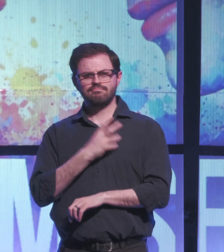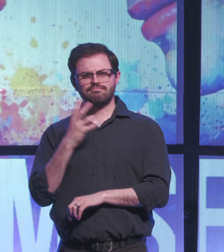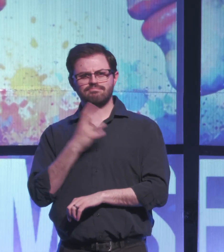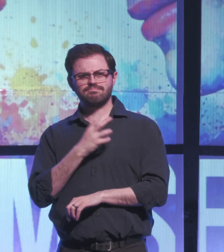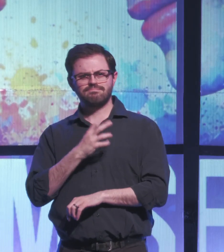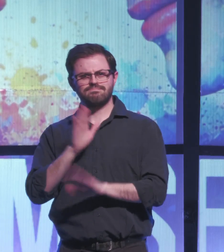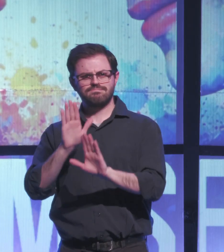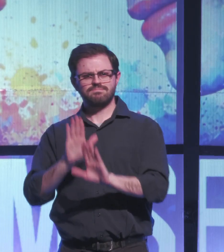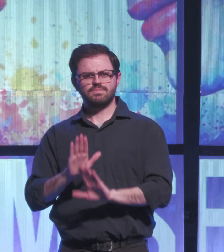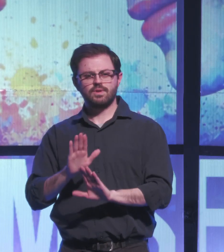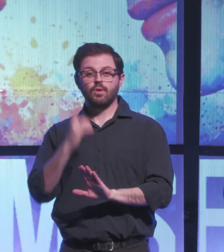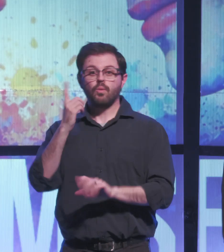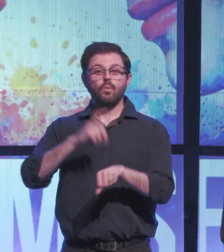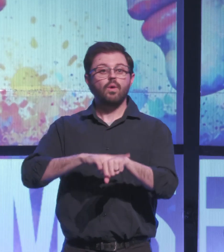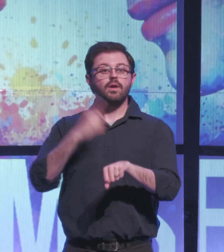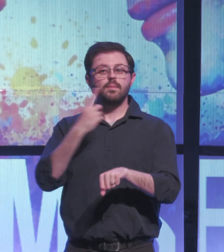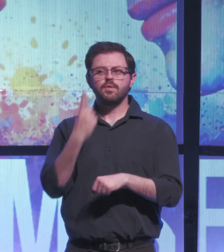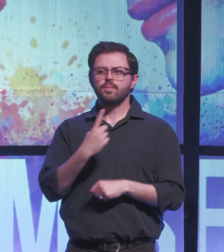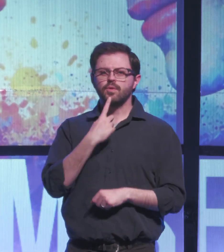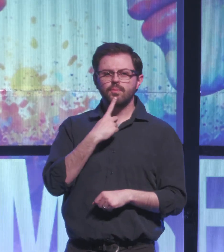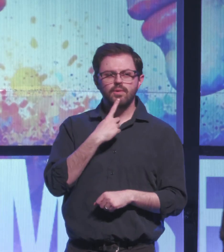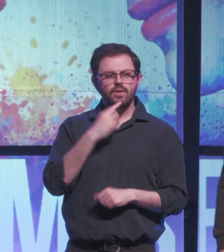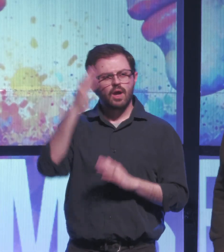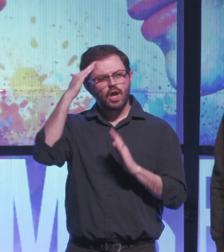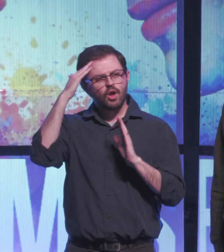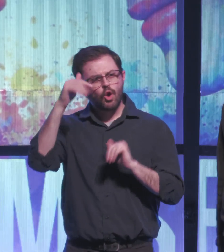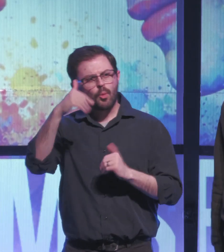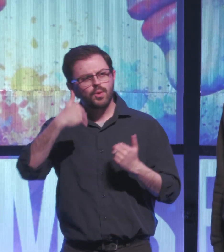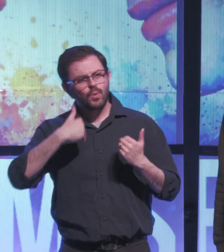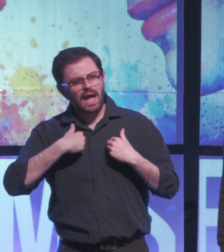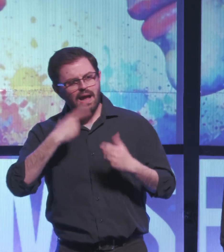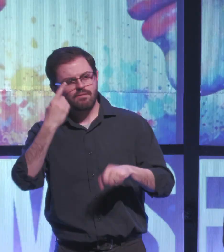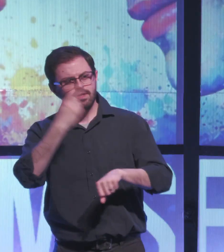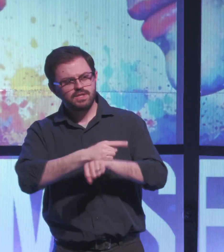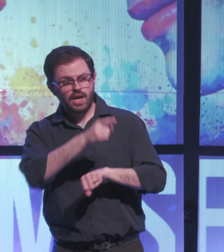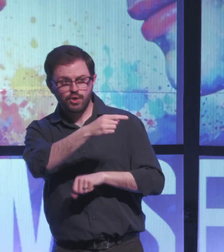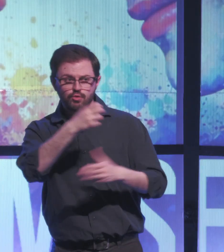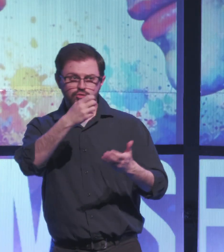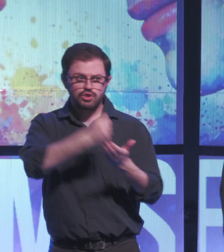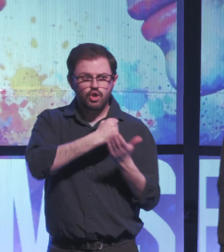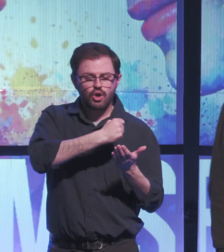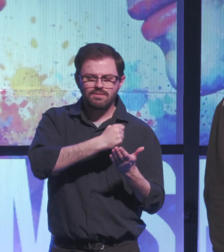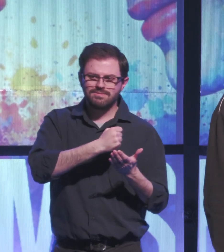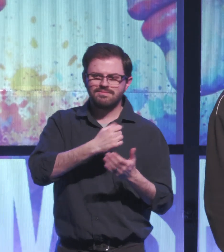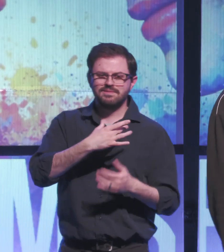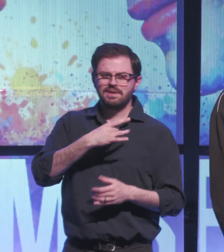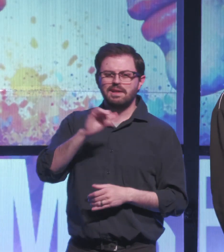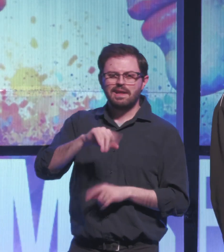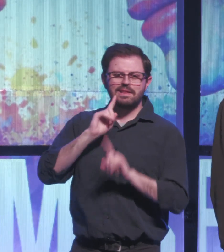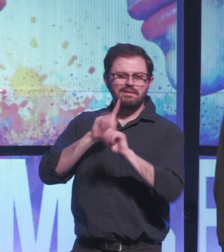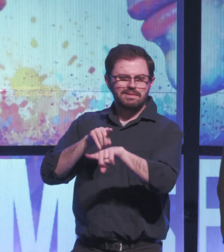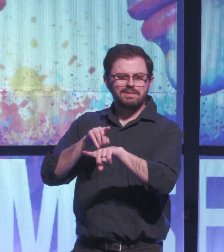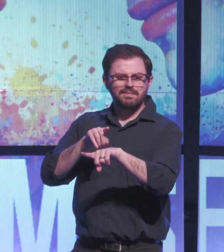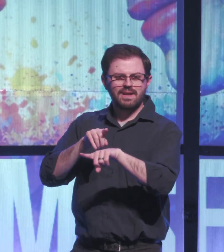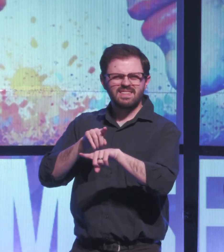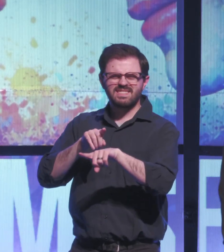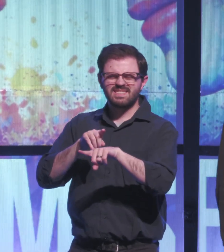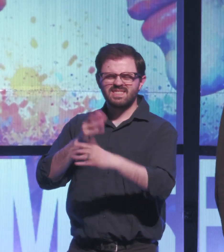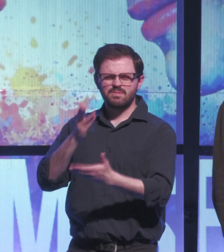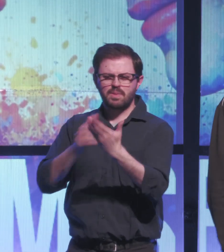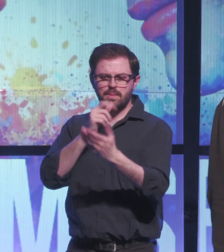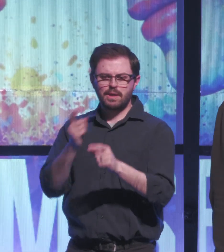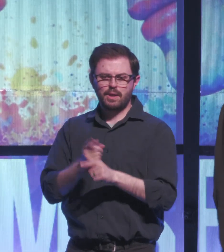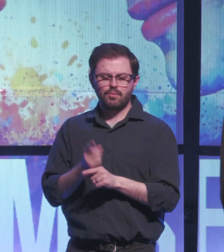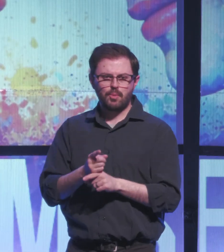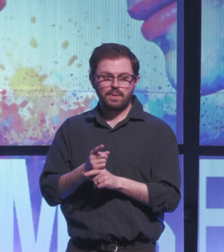I heard somebody one time say, I hope you have the day you deserve. That I really liked. It's like, that might not be appropriate